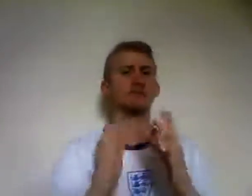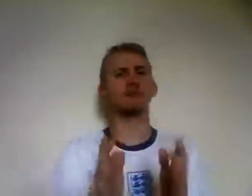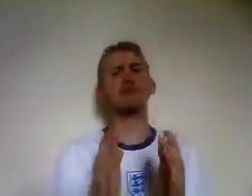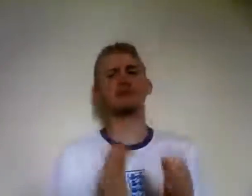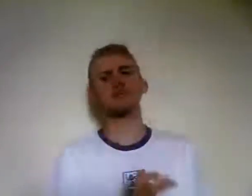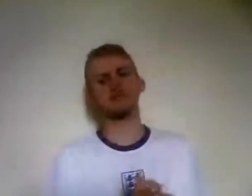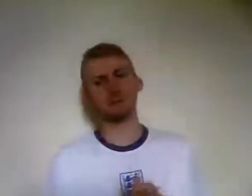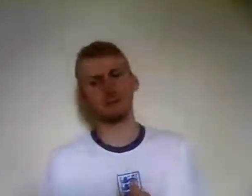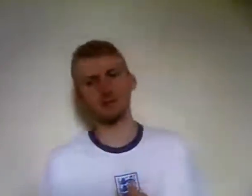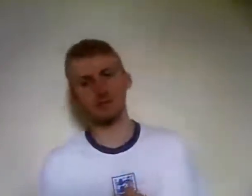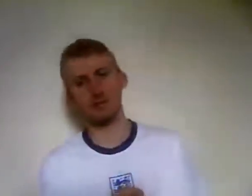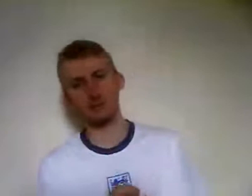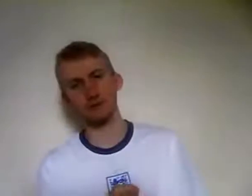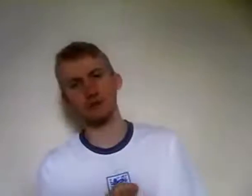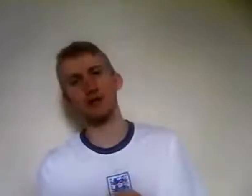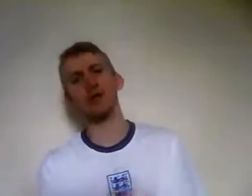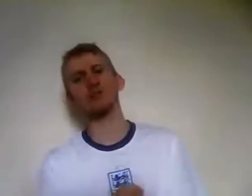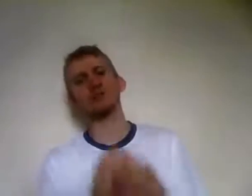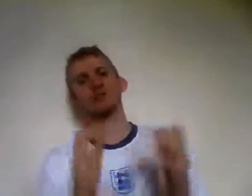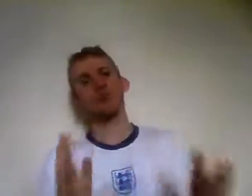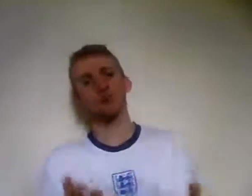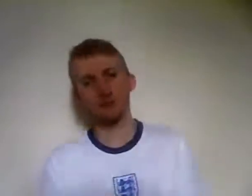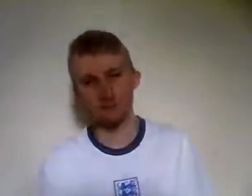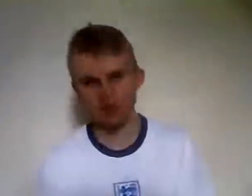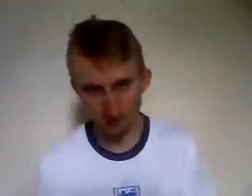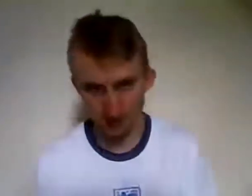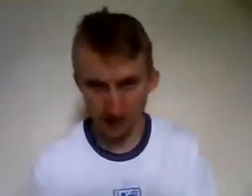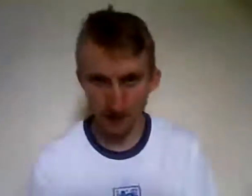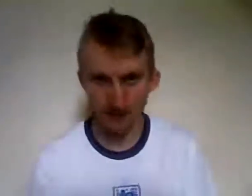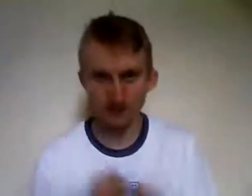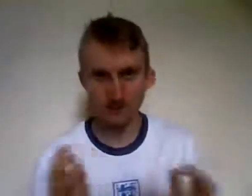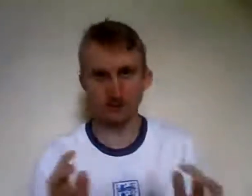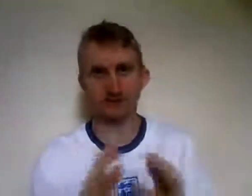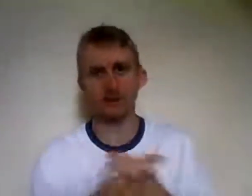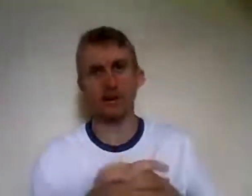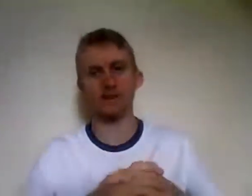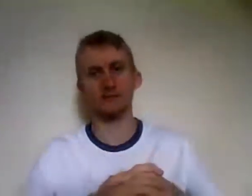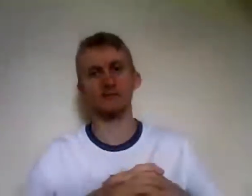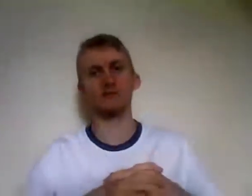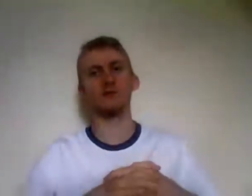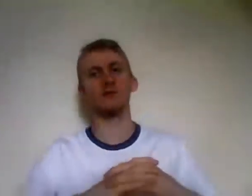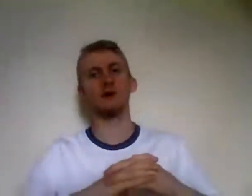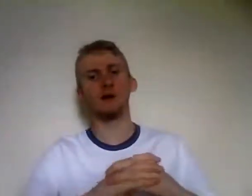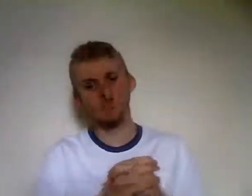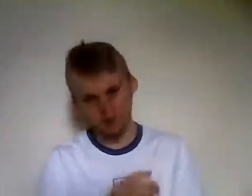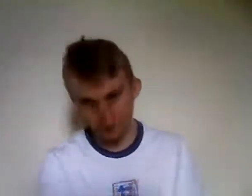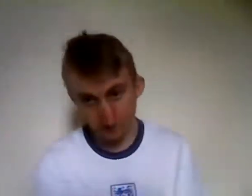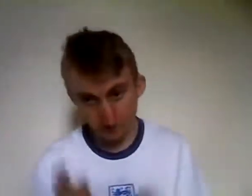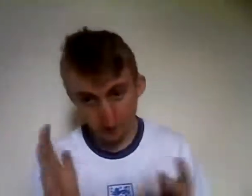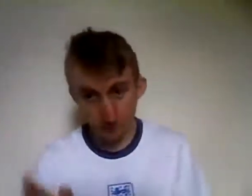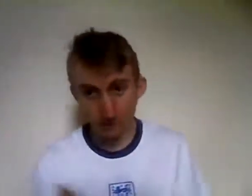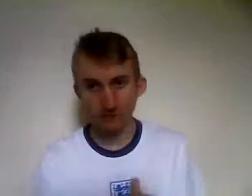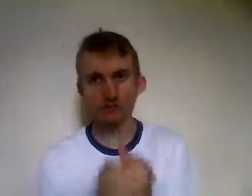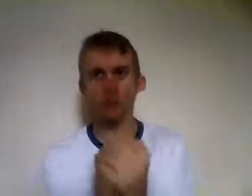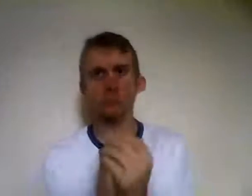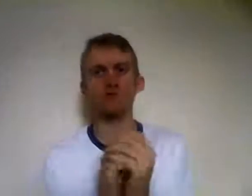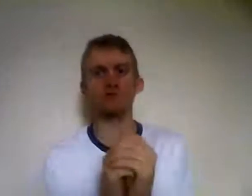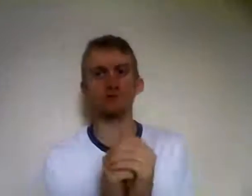former Chelsea manager and player John Hollins and his assistant Alan Lure. Things got worse for